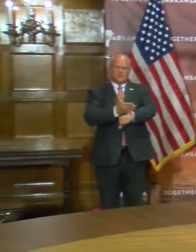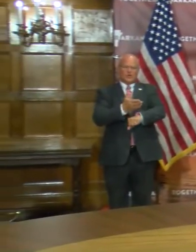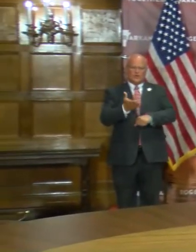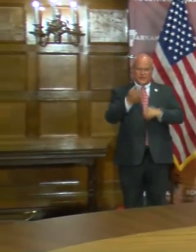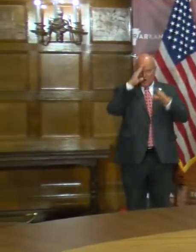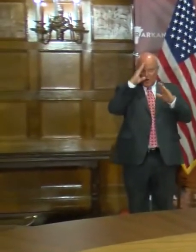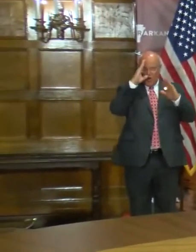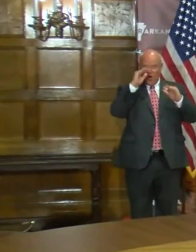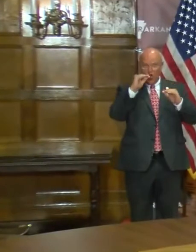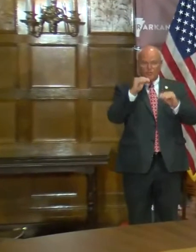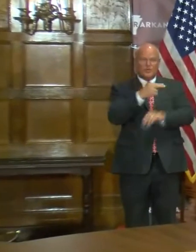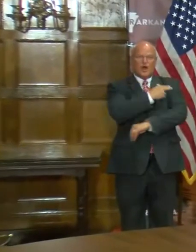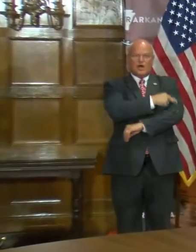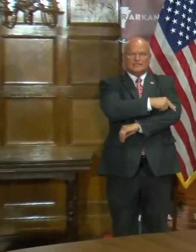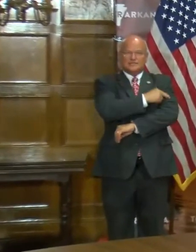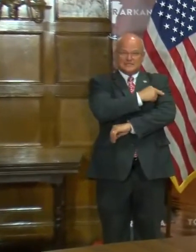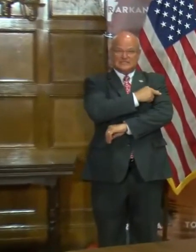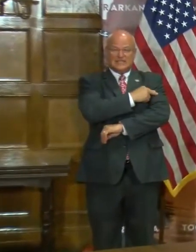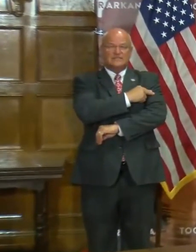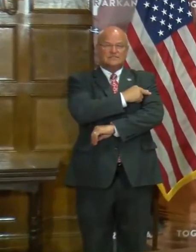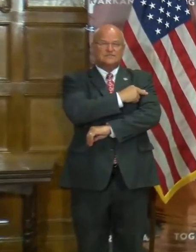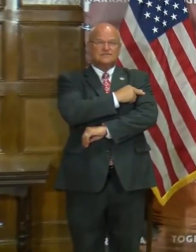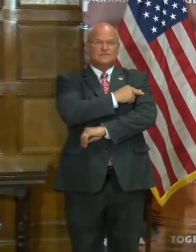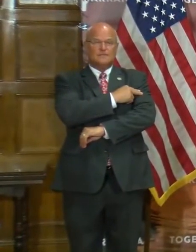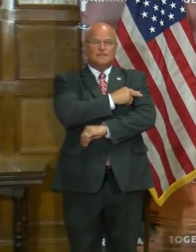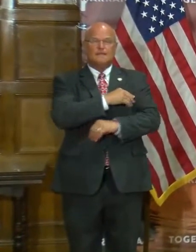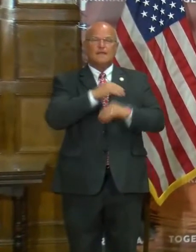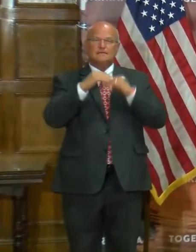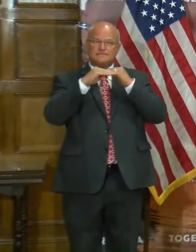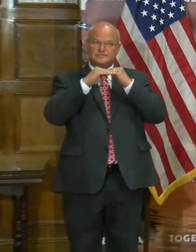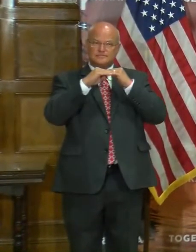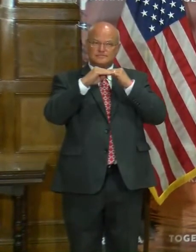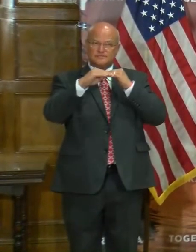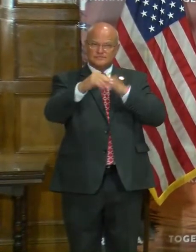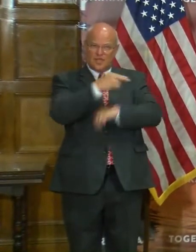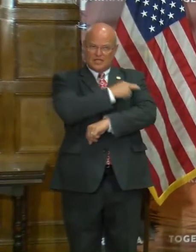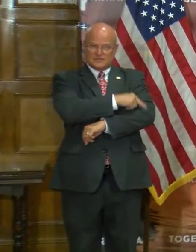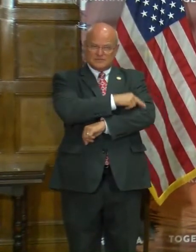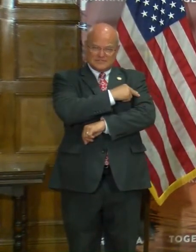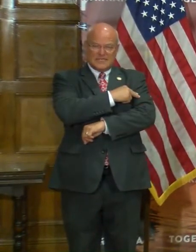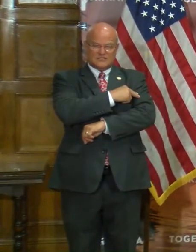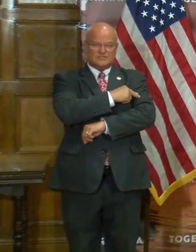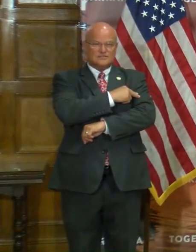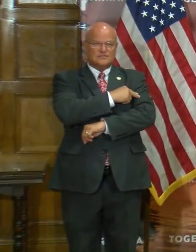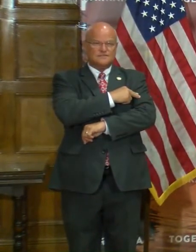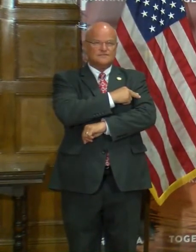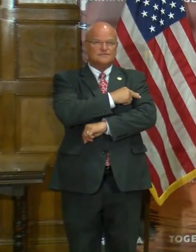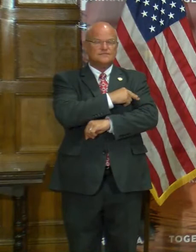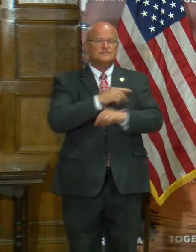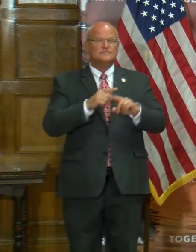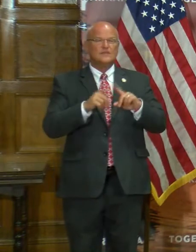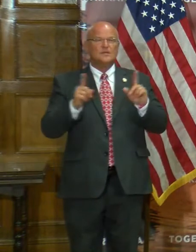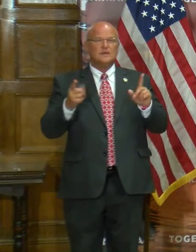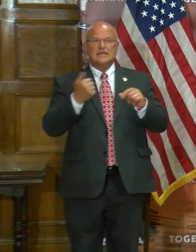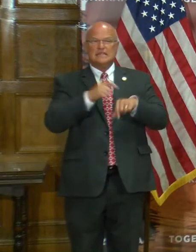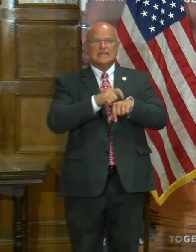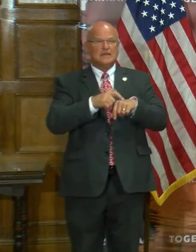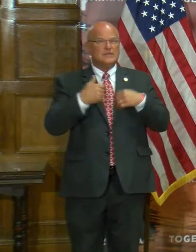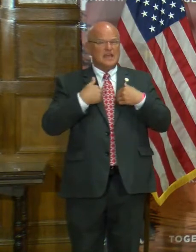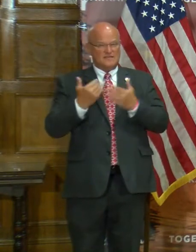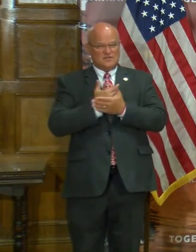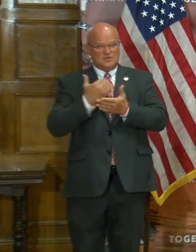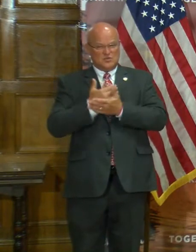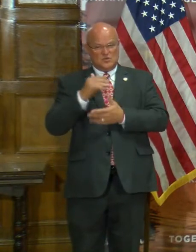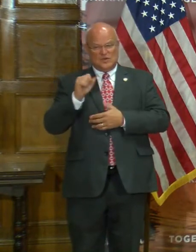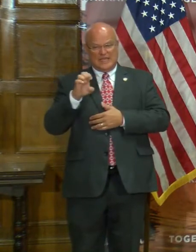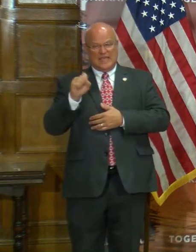I hope. Hospitalizations, we're holding our own on hospitalizations, but anytime you have new